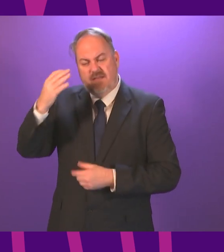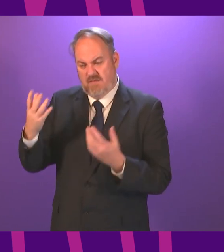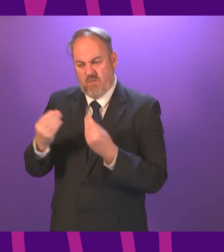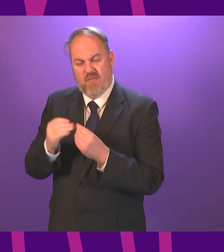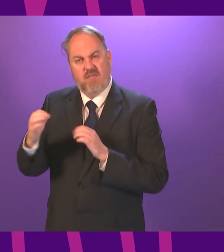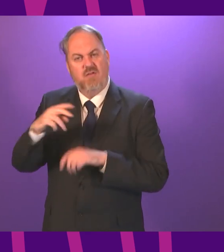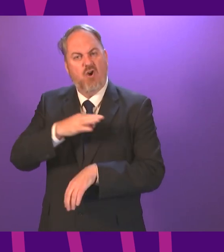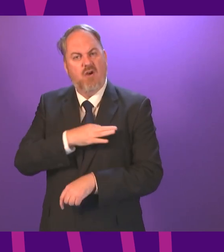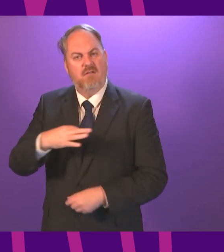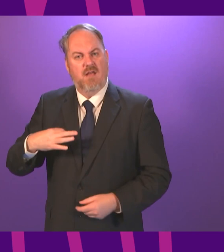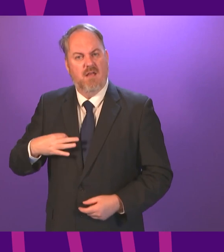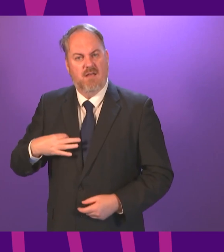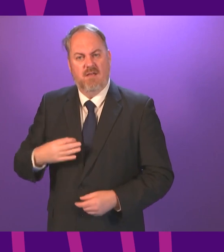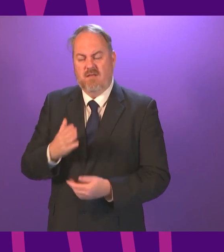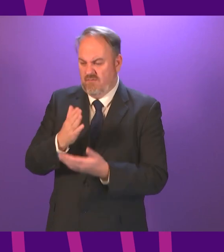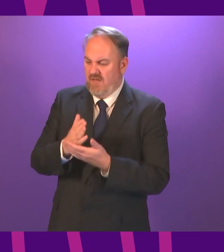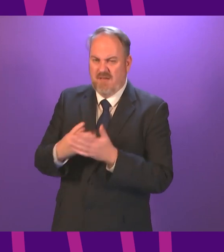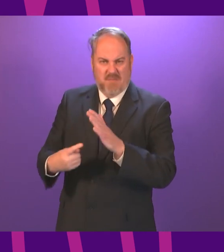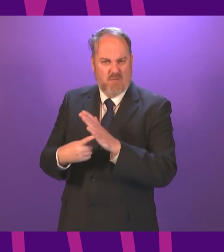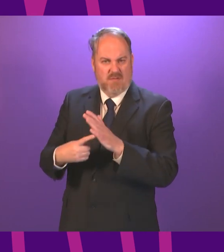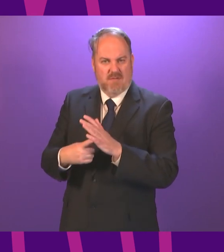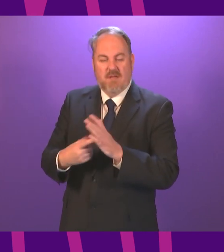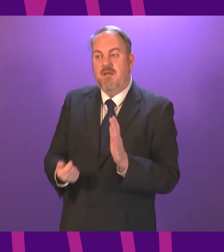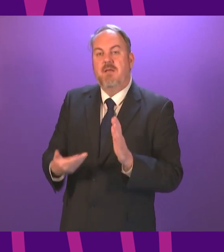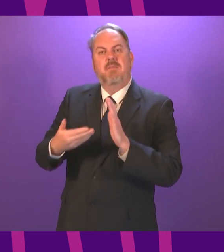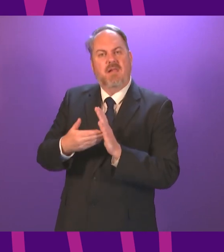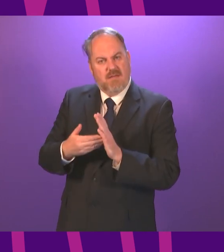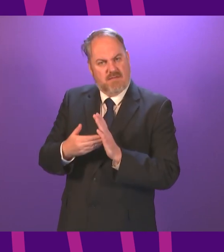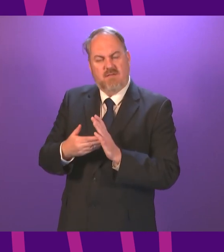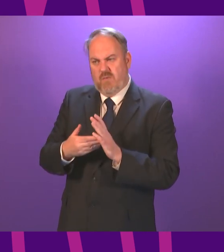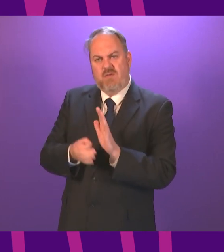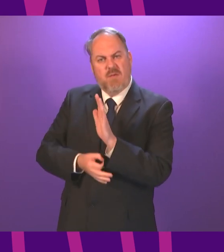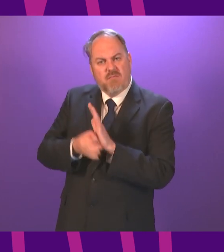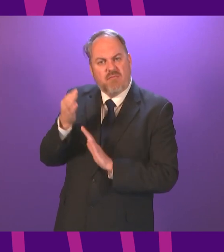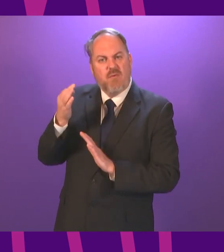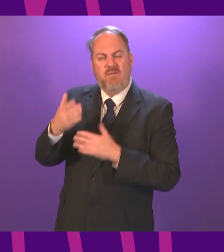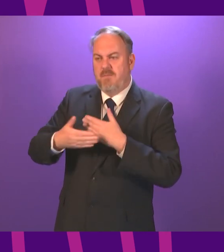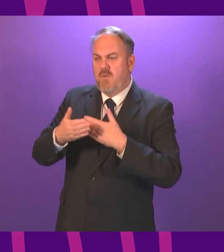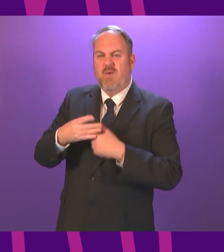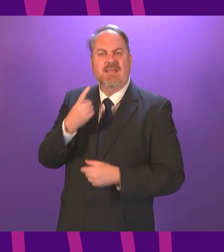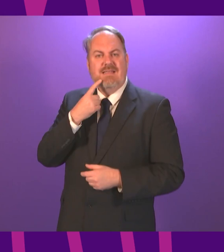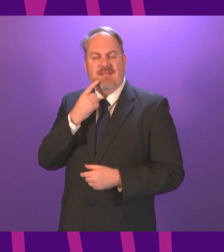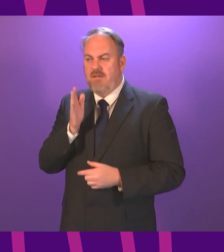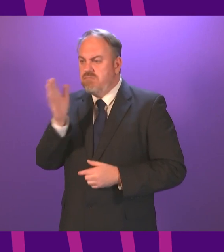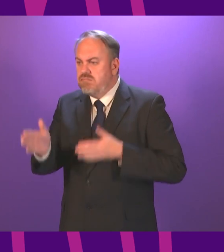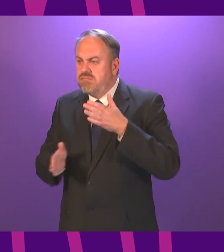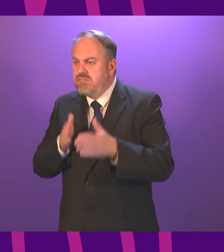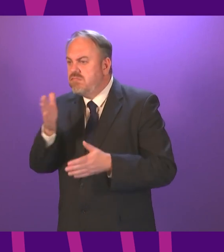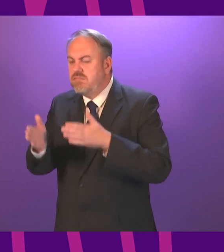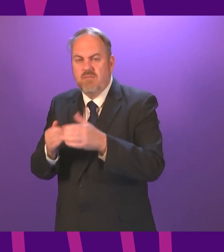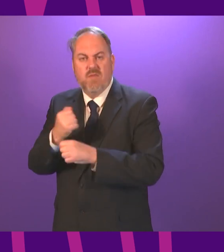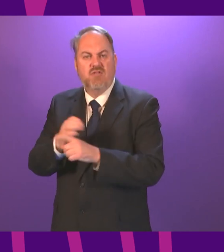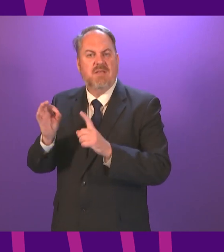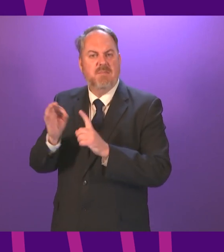mental health clinicians. This would improve access to primary health care and support at a time when people might be put off a visit with the